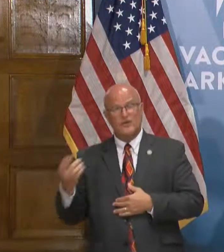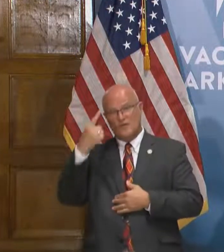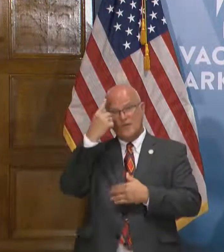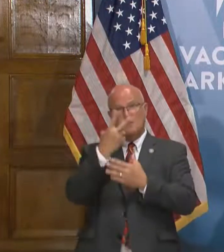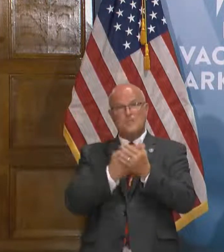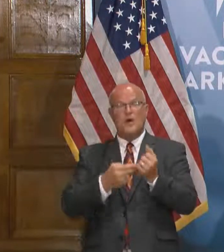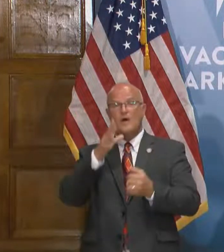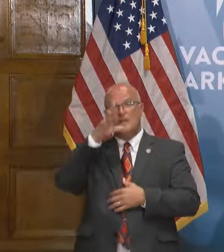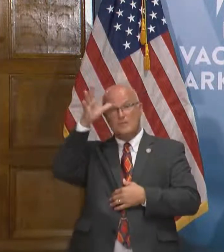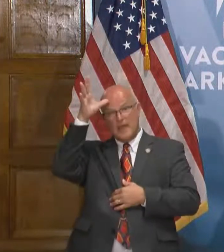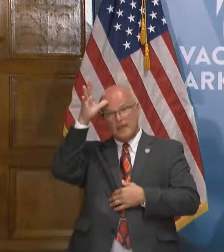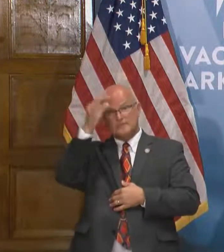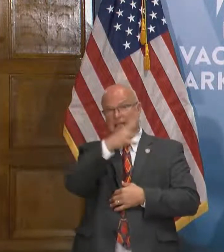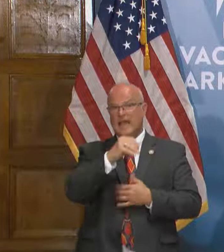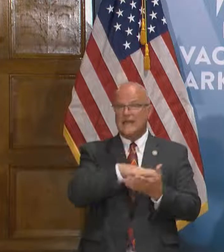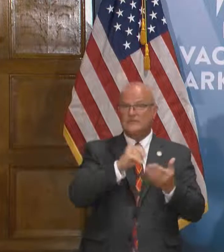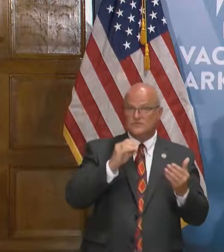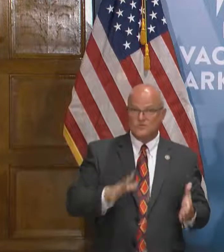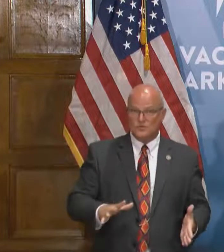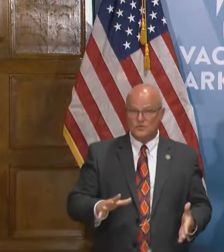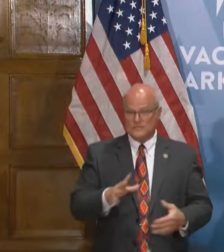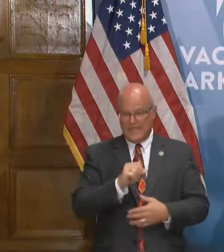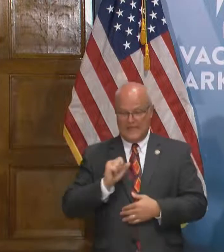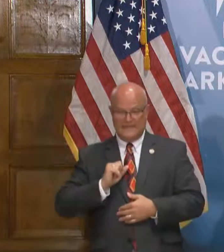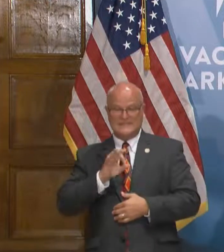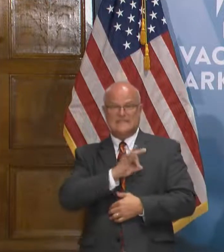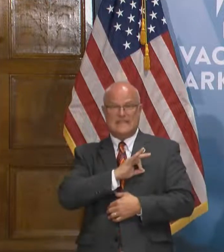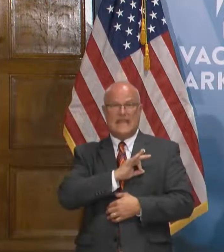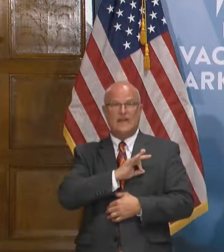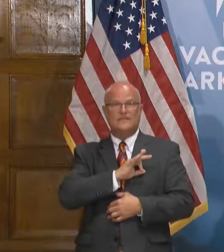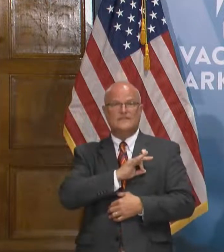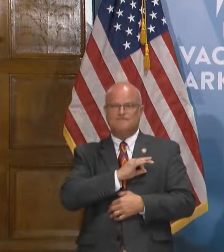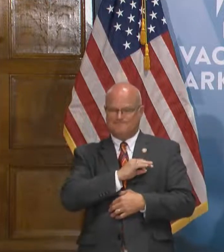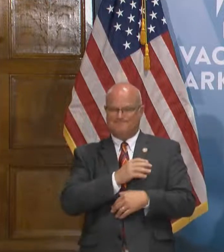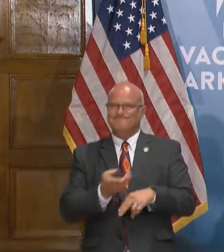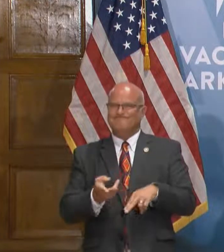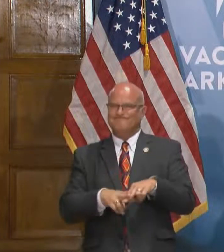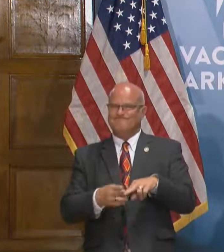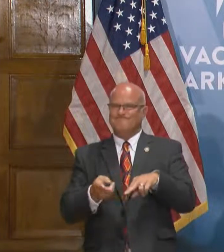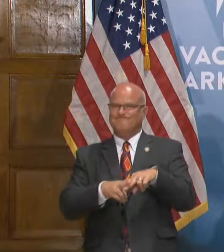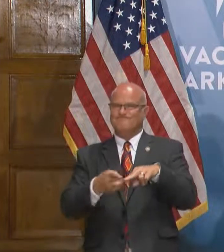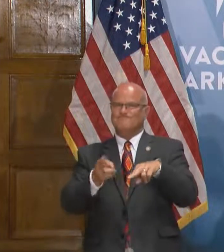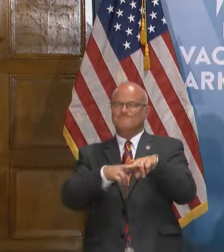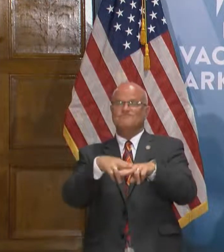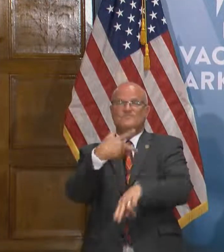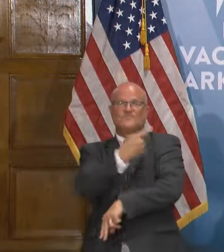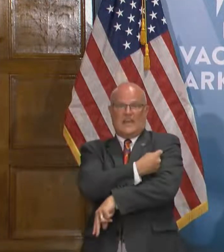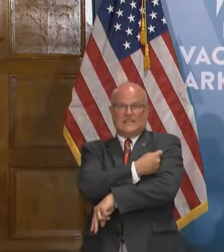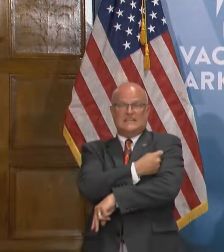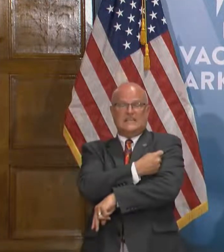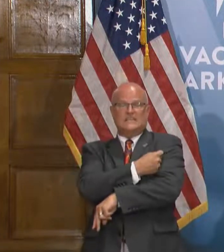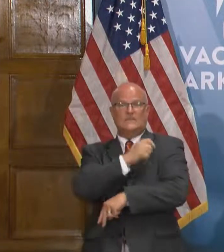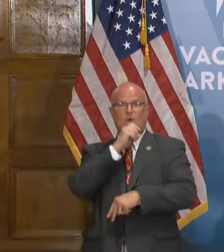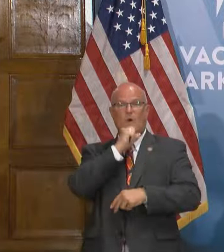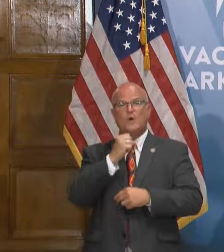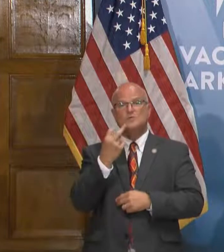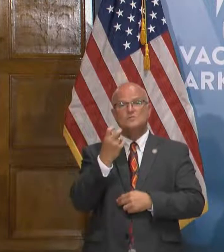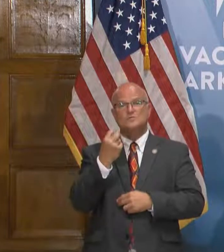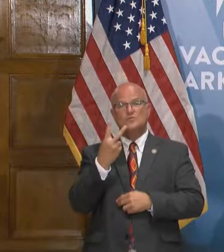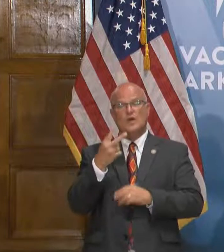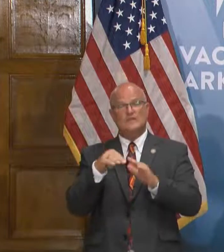both the parents and the students and the staff. The key is increasing vaccination rates for those that are 12 and